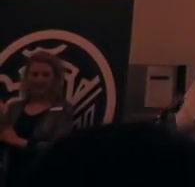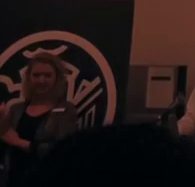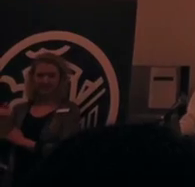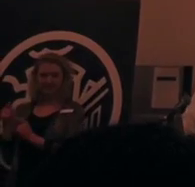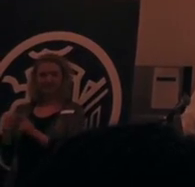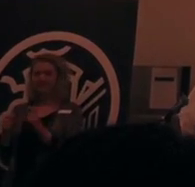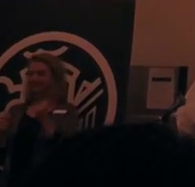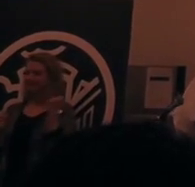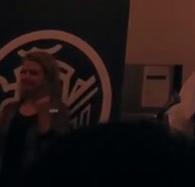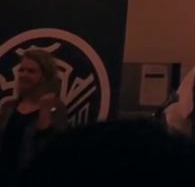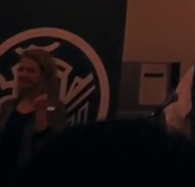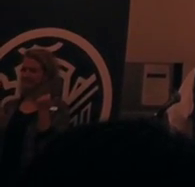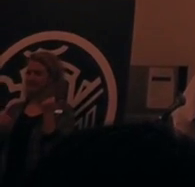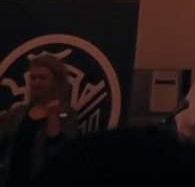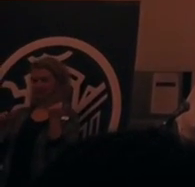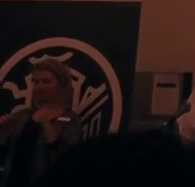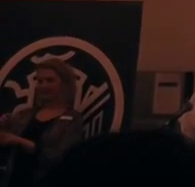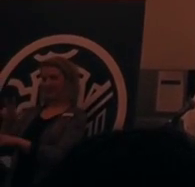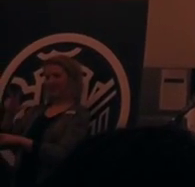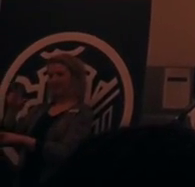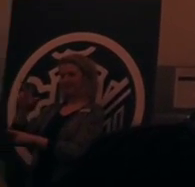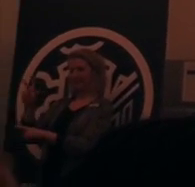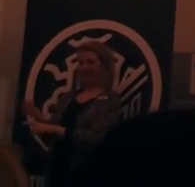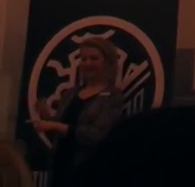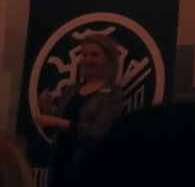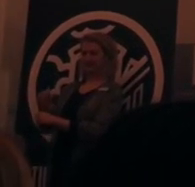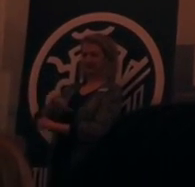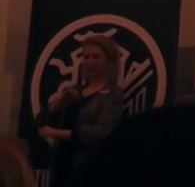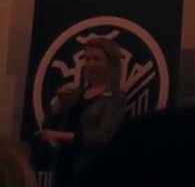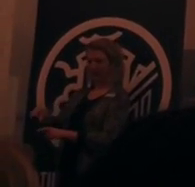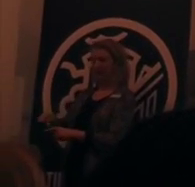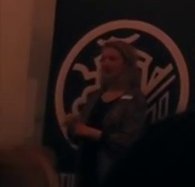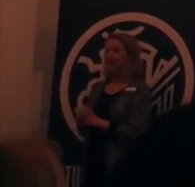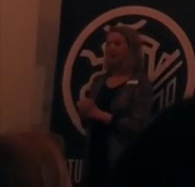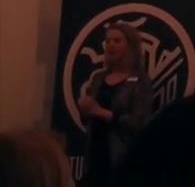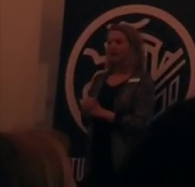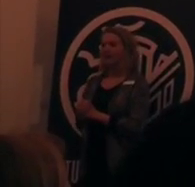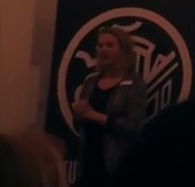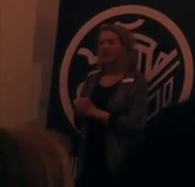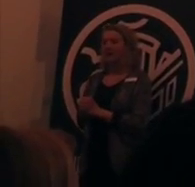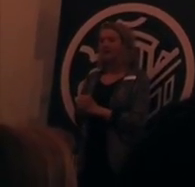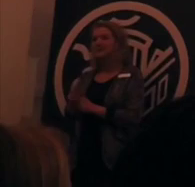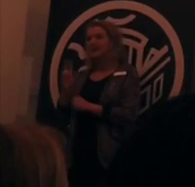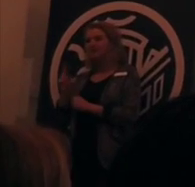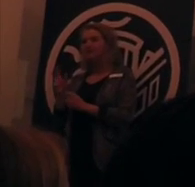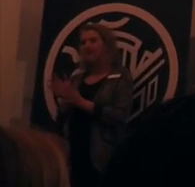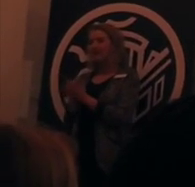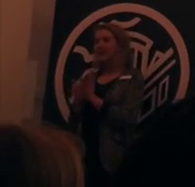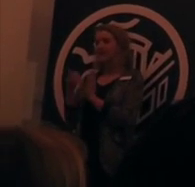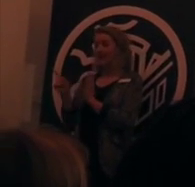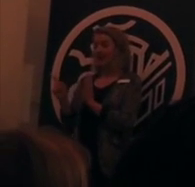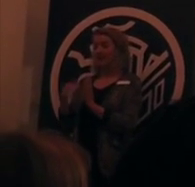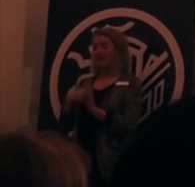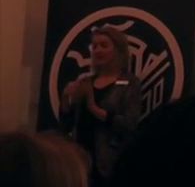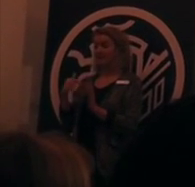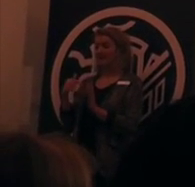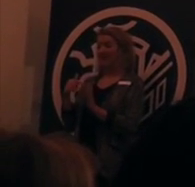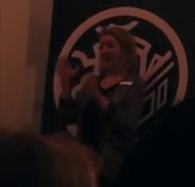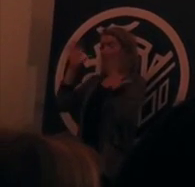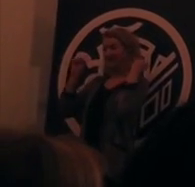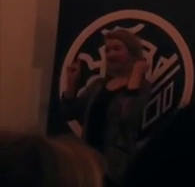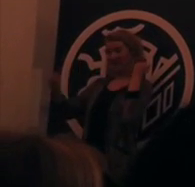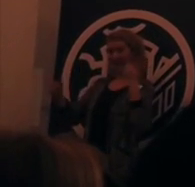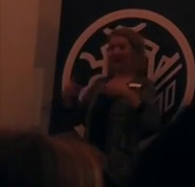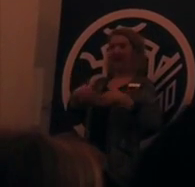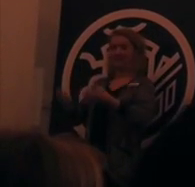But this was at Baltic Pride. Ambassador Rufus is gone. I can tell you that I was invited by the embassy